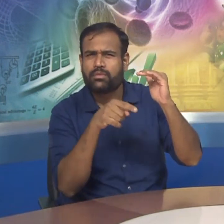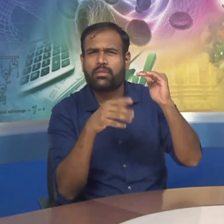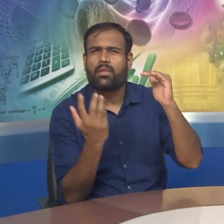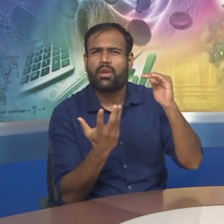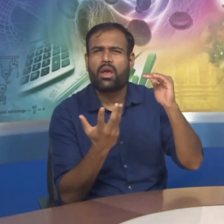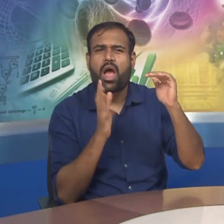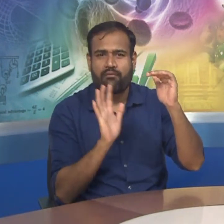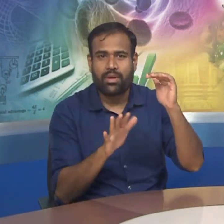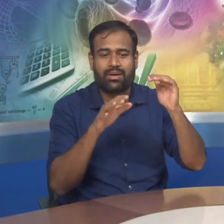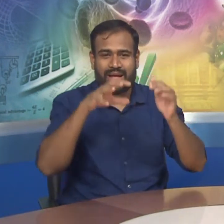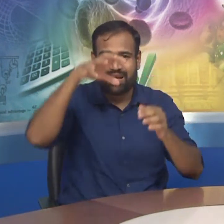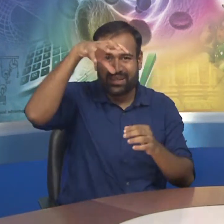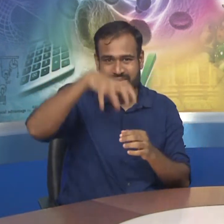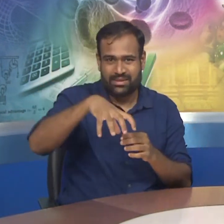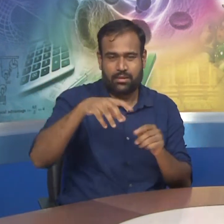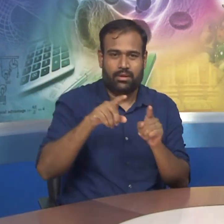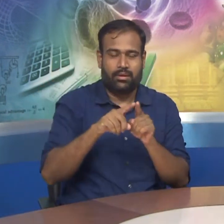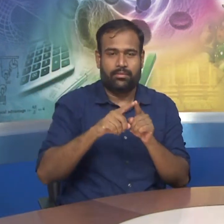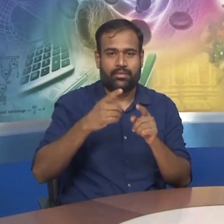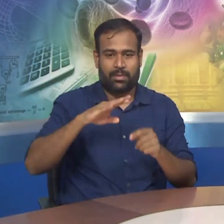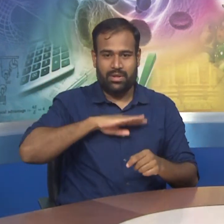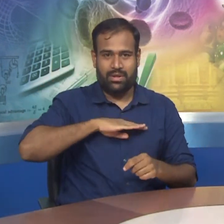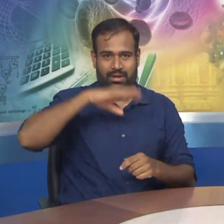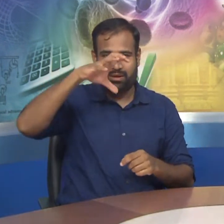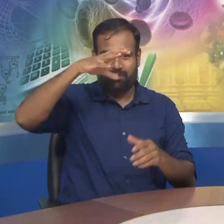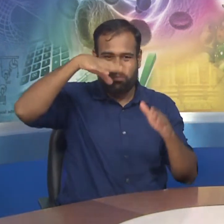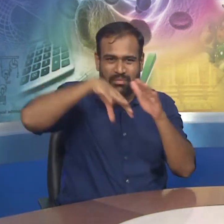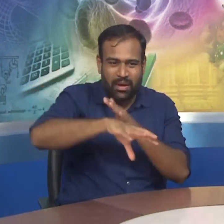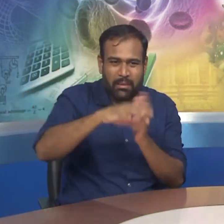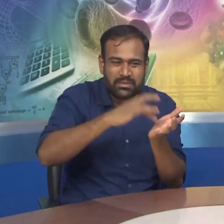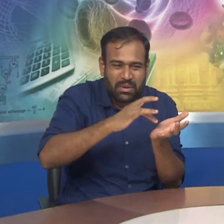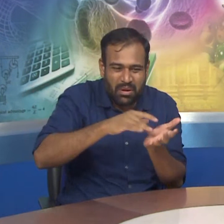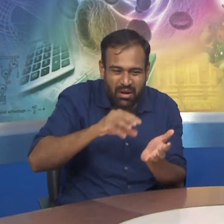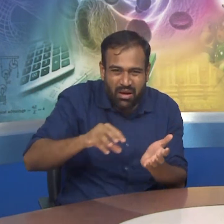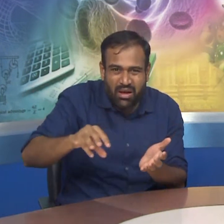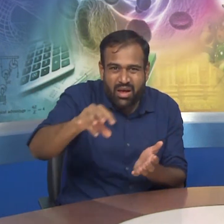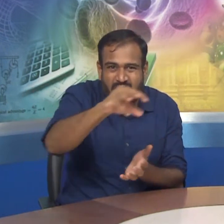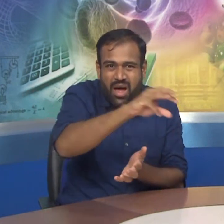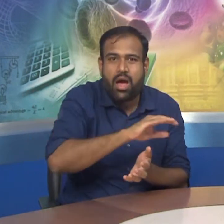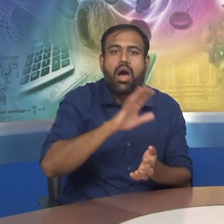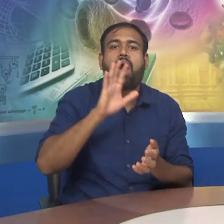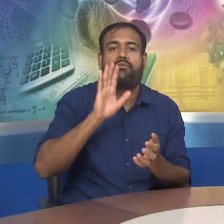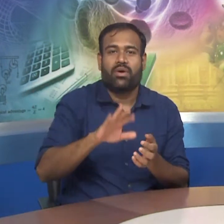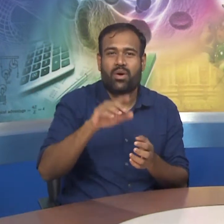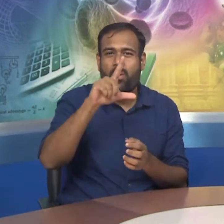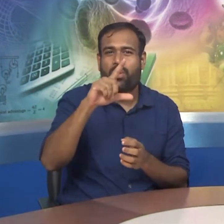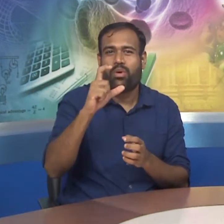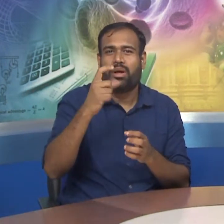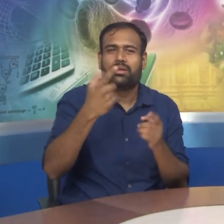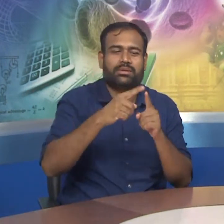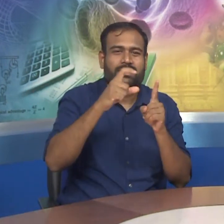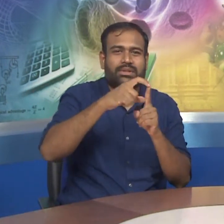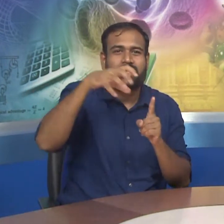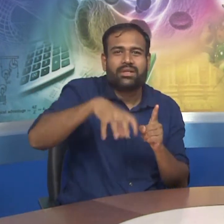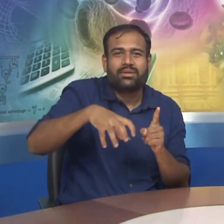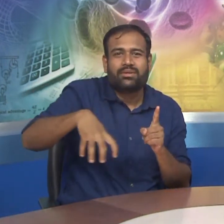And below the high courts, there are several subordinate courts, such as the district courts,